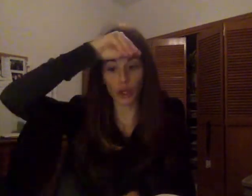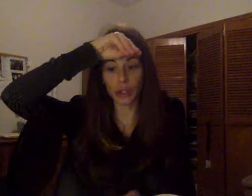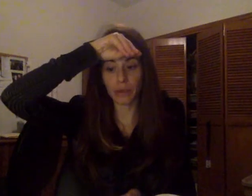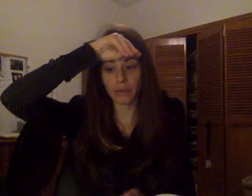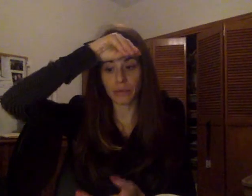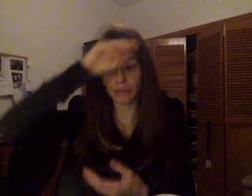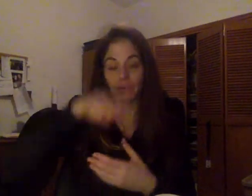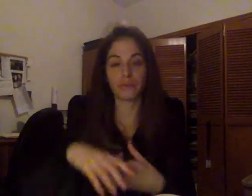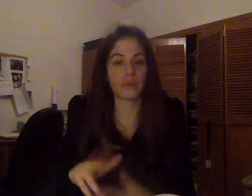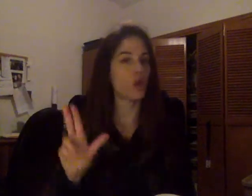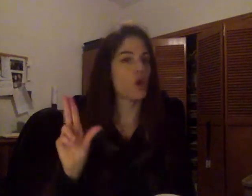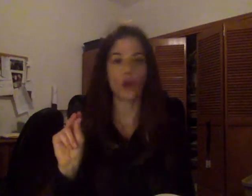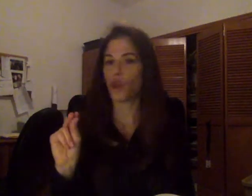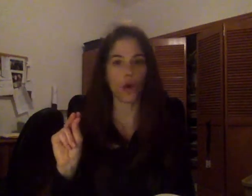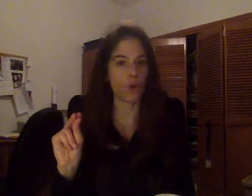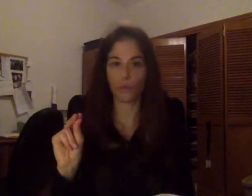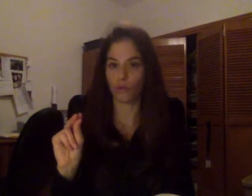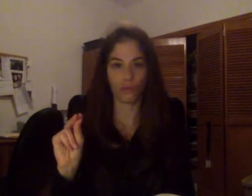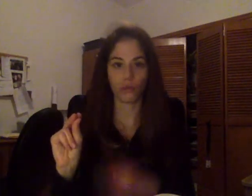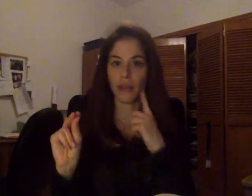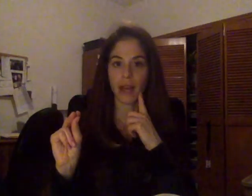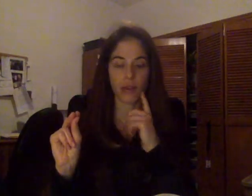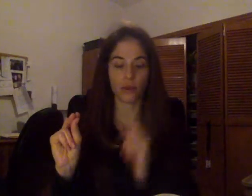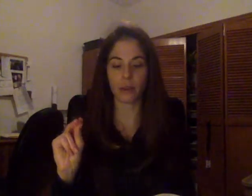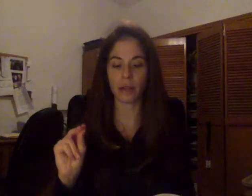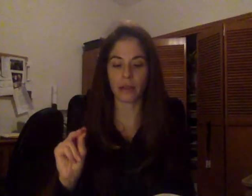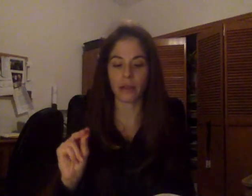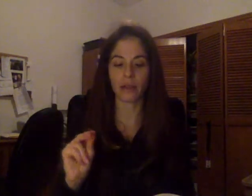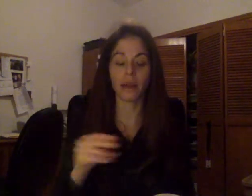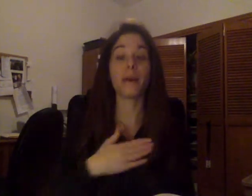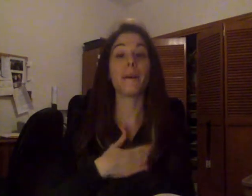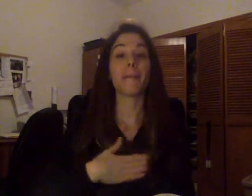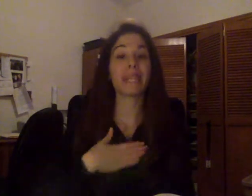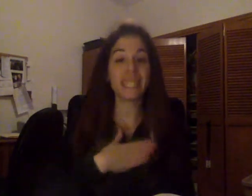Learn. No, and the head goes with it. Please.